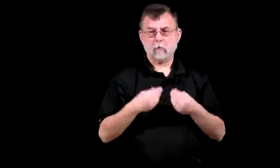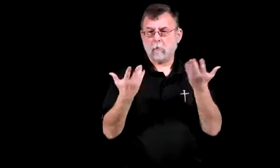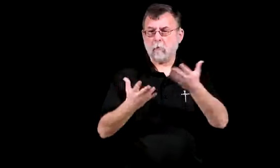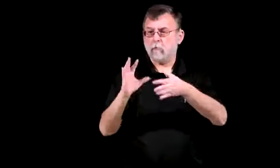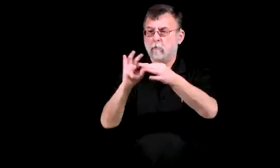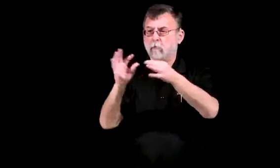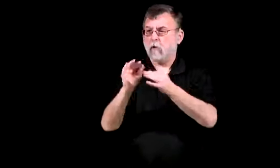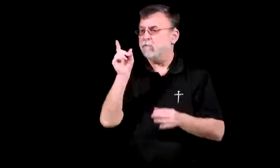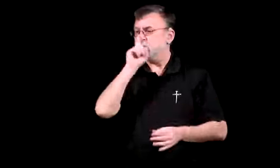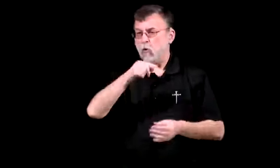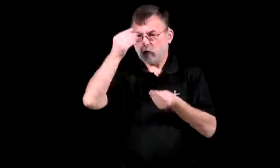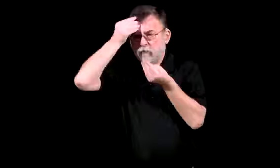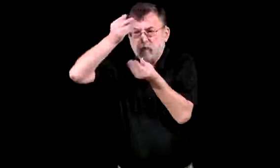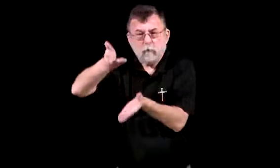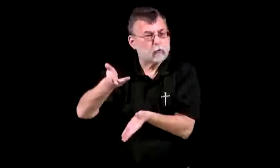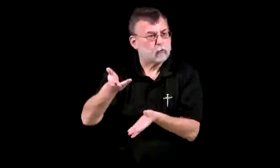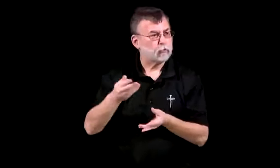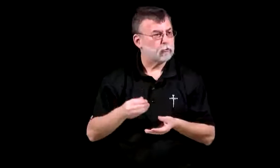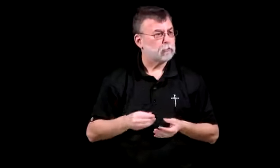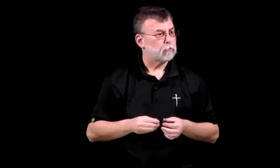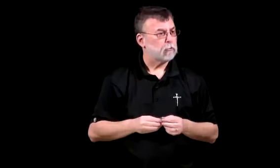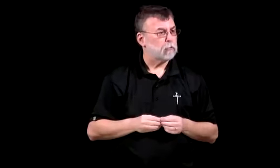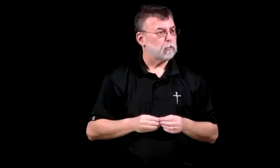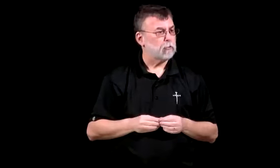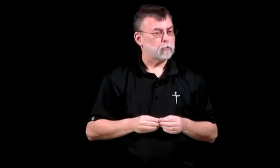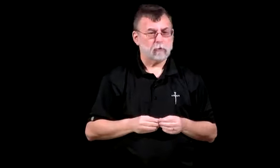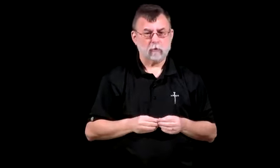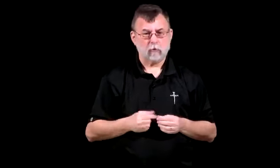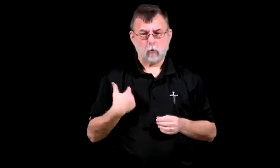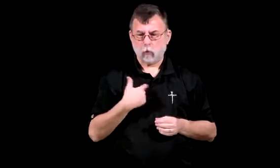rumors about you. Maybe they spread false information.